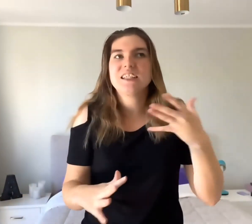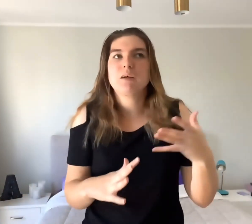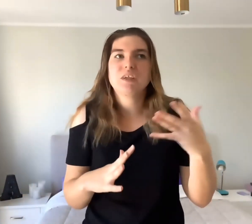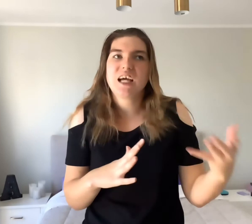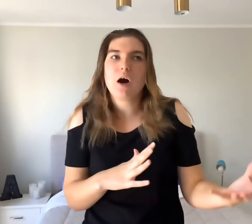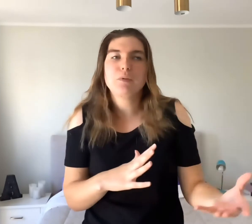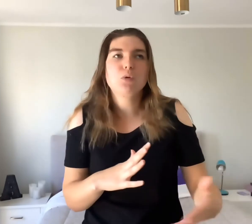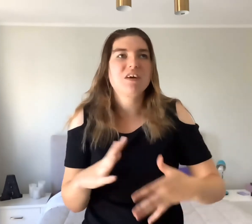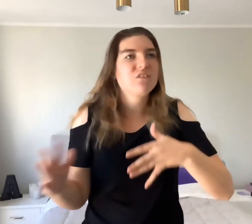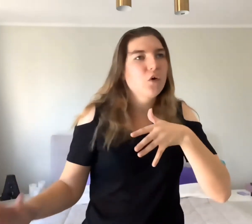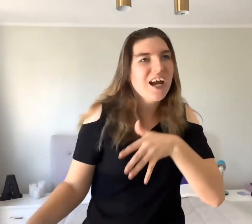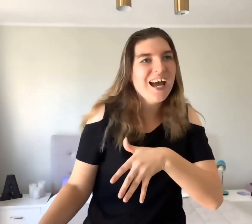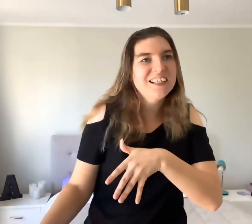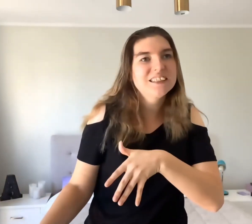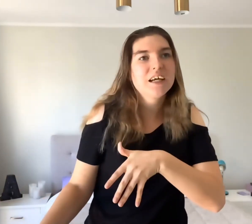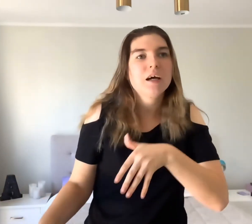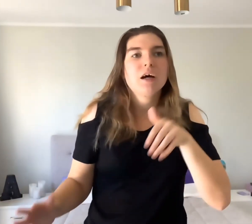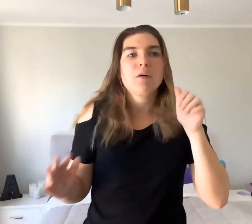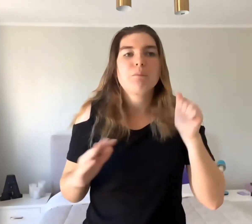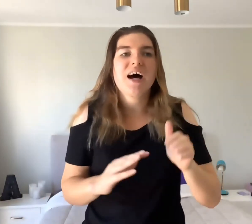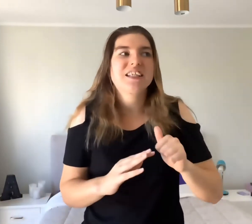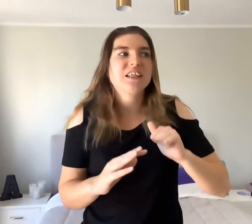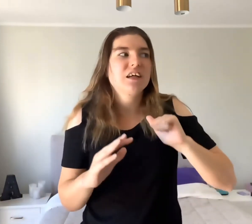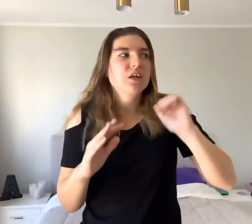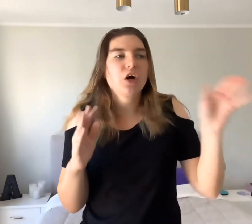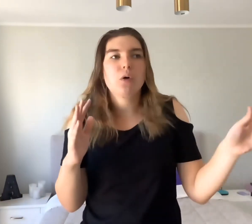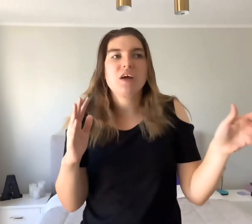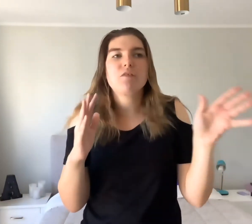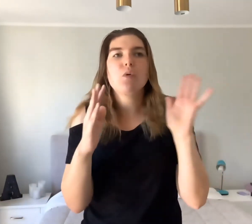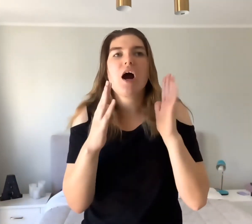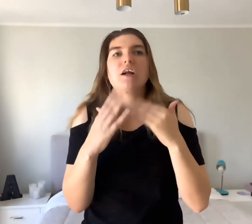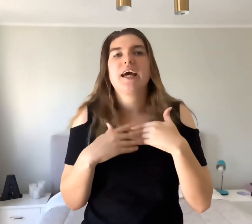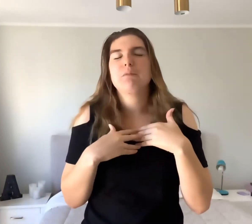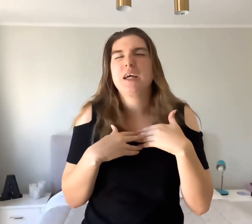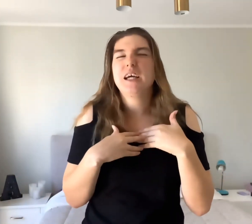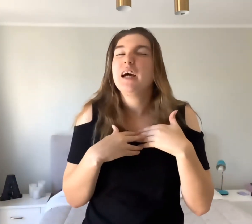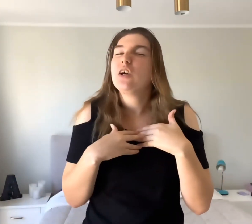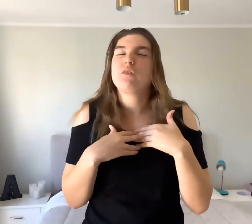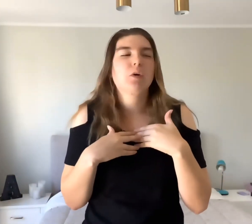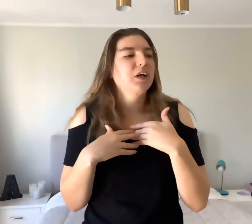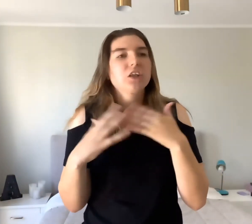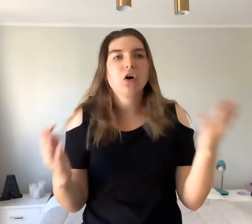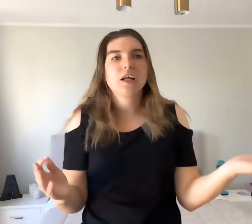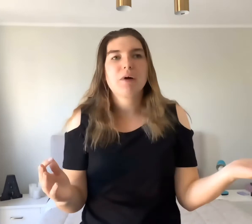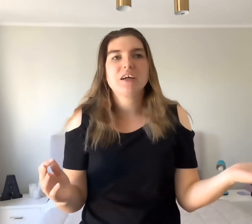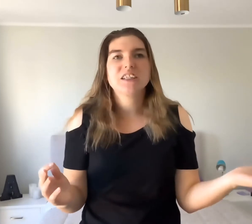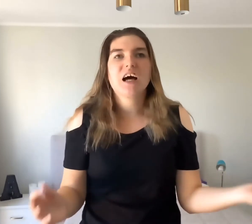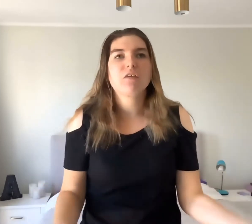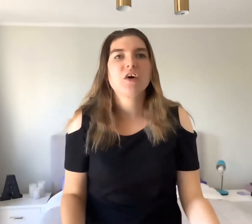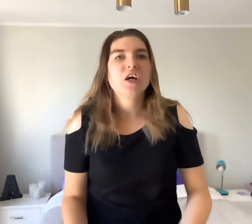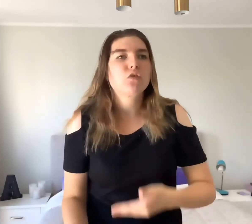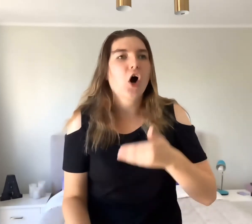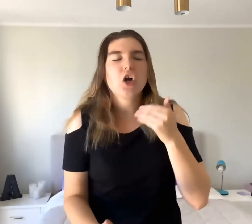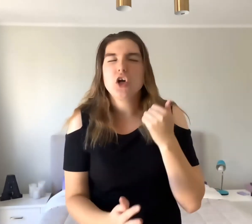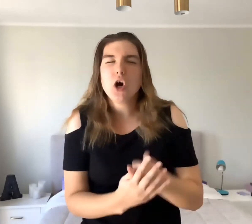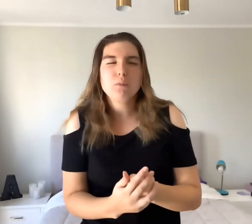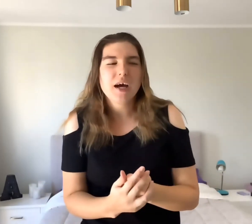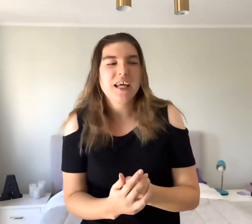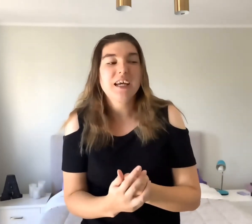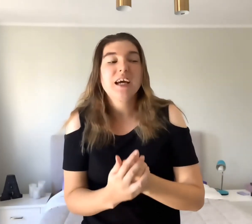someone to help you beforehand, but you know, if you are like me, you're filming totally by yourself, you've got no money,